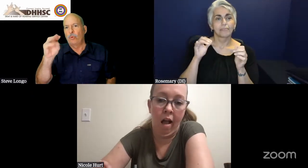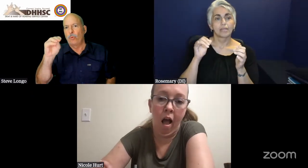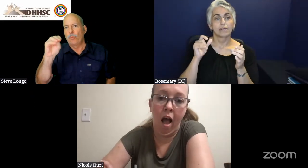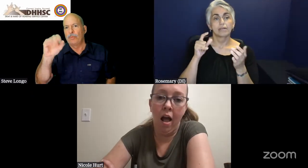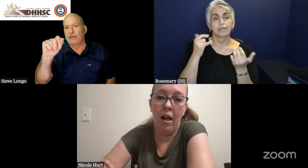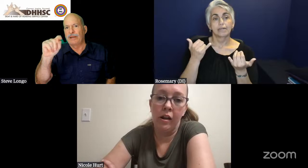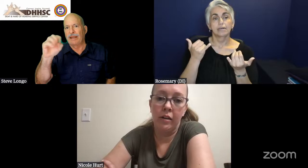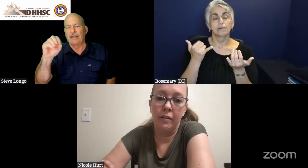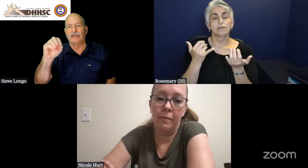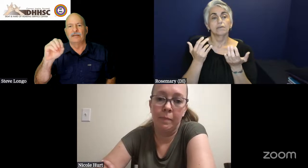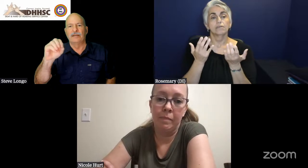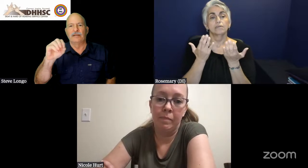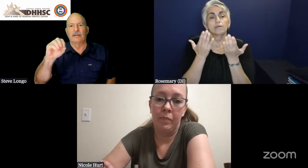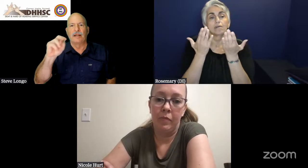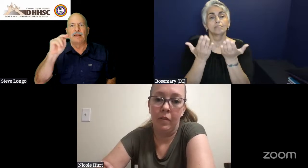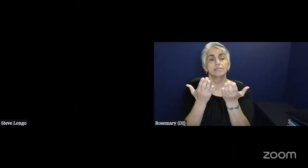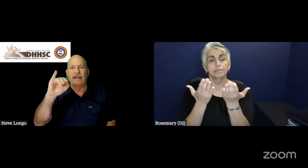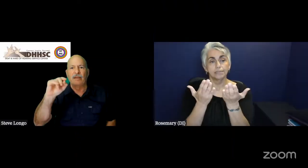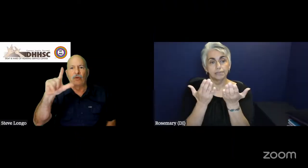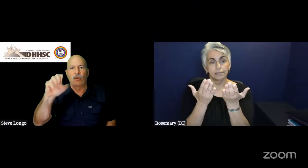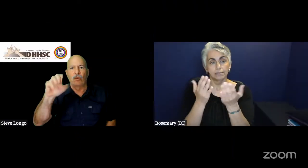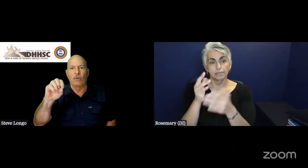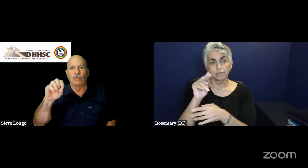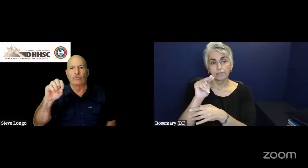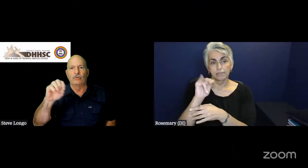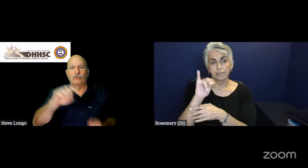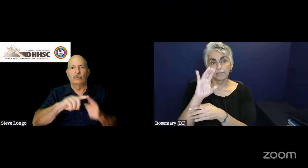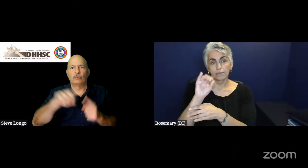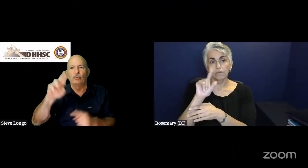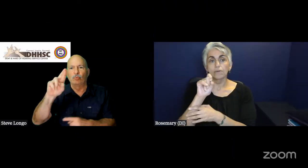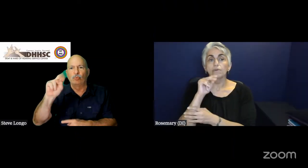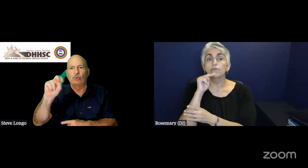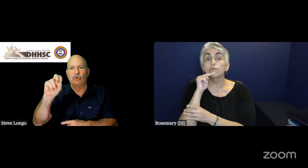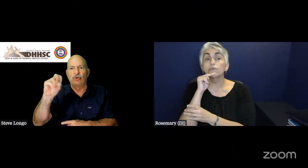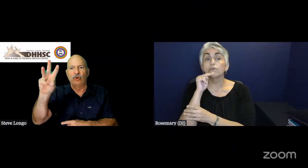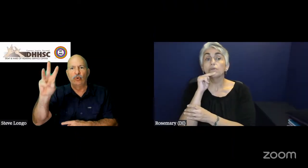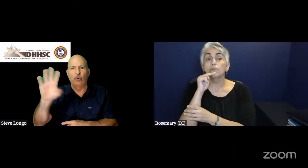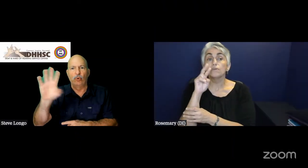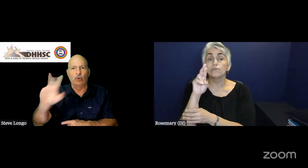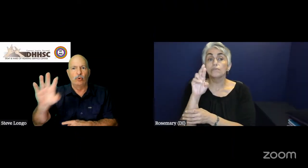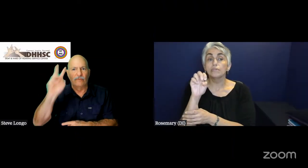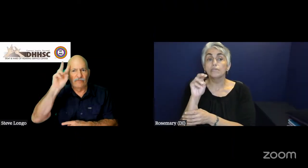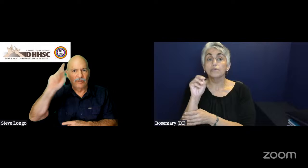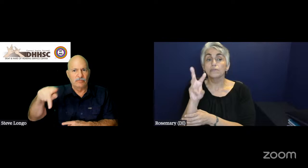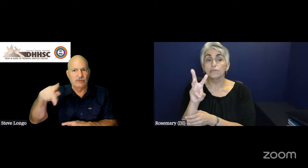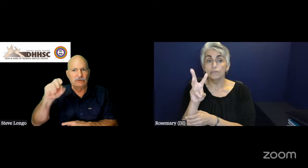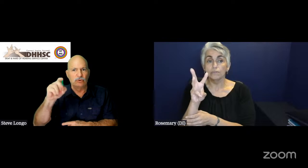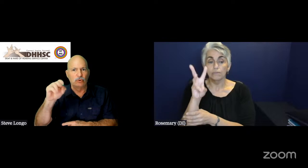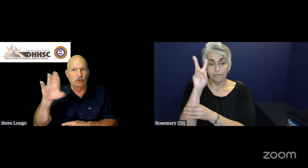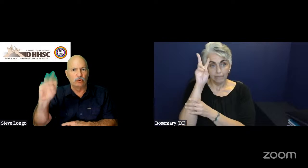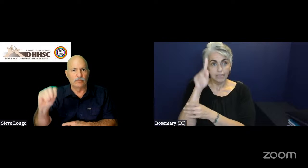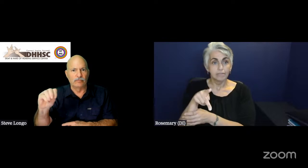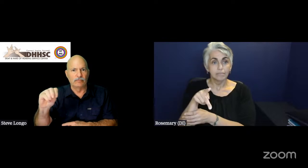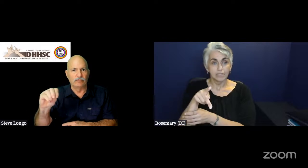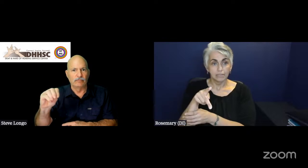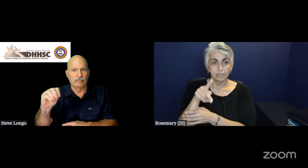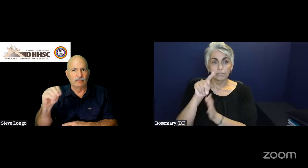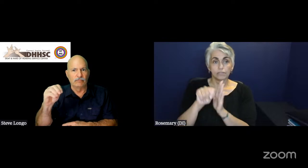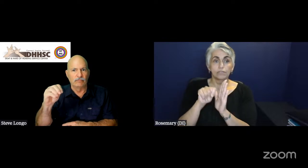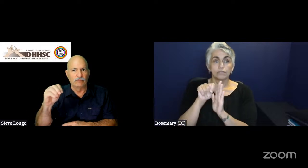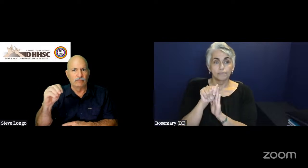that someone needs to nominate Nicole to renew her position as